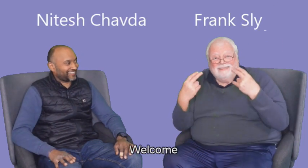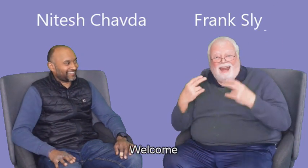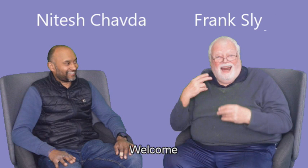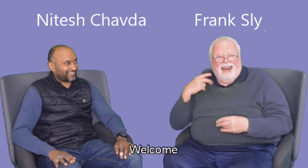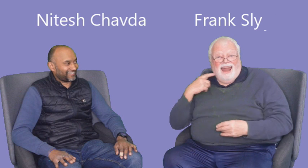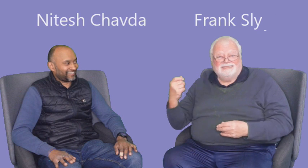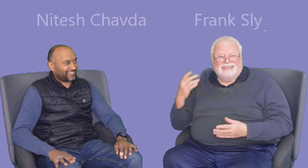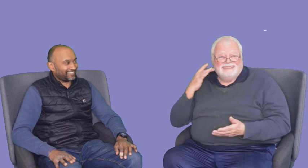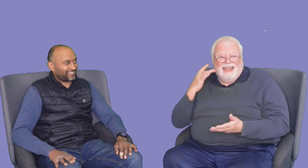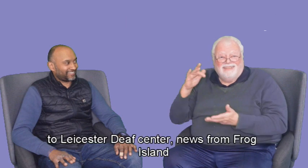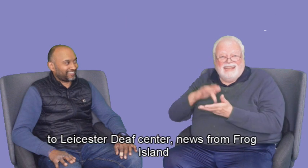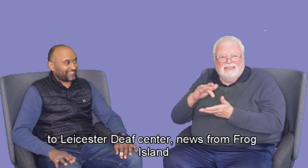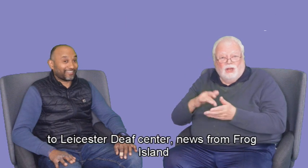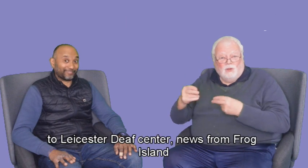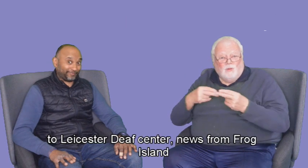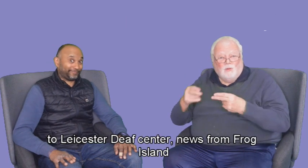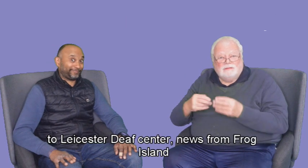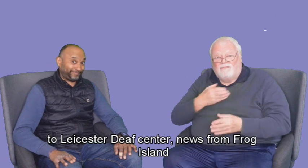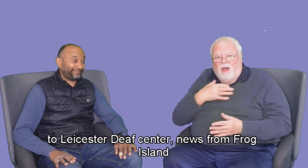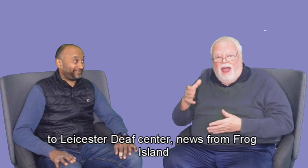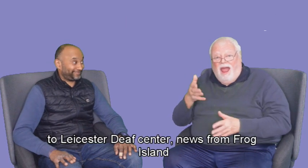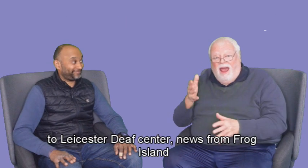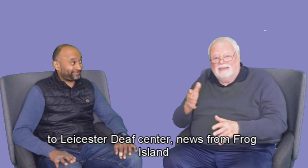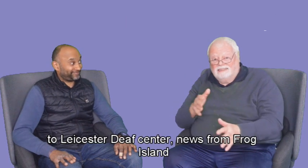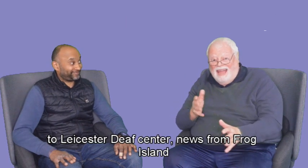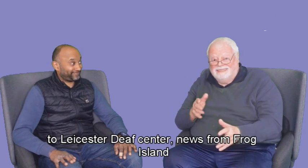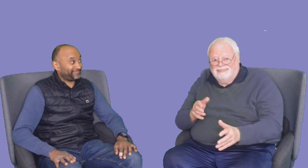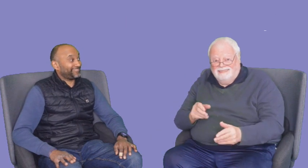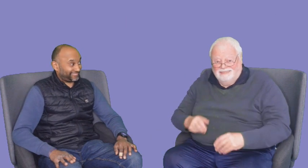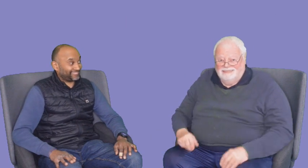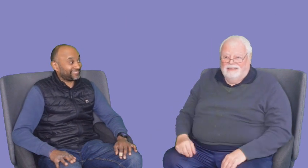Welcome to Leicester Deaf Centre News from Frog Island.